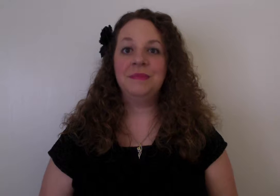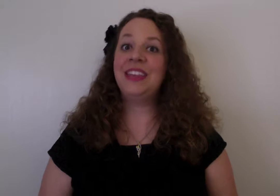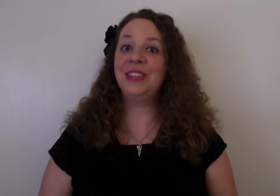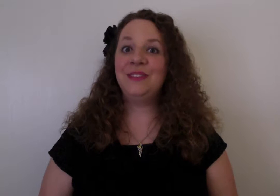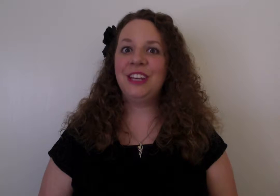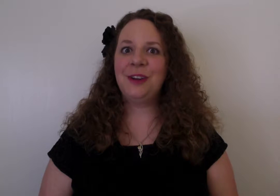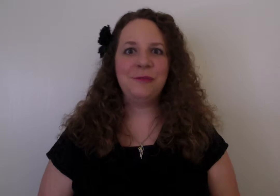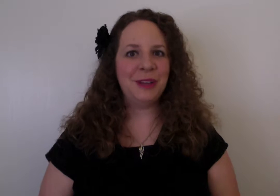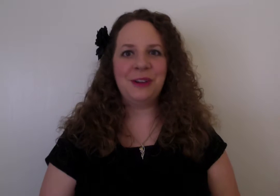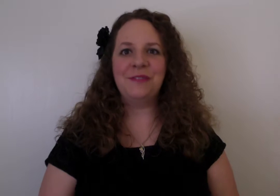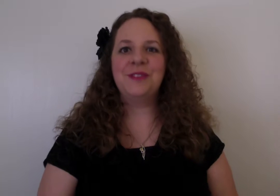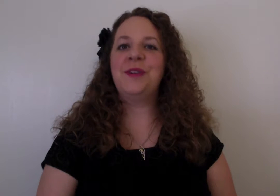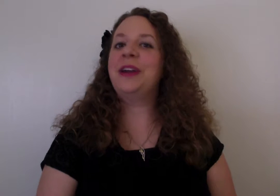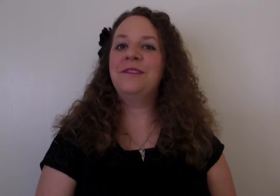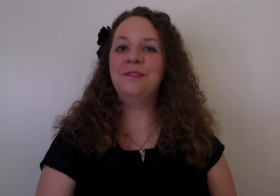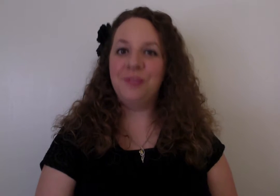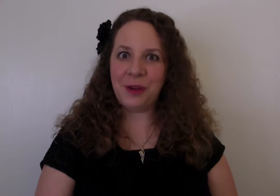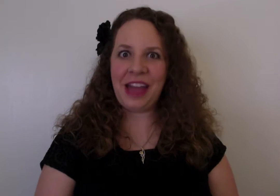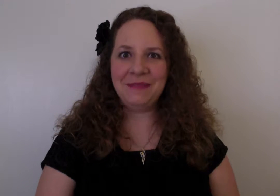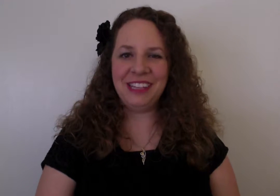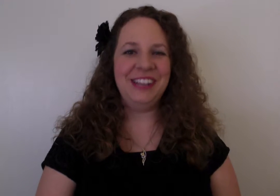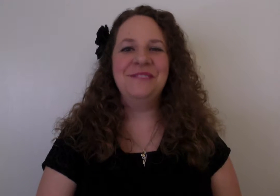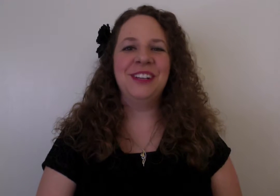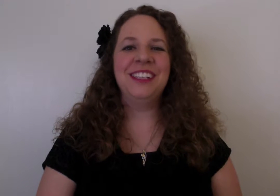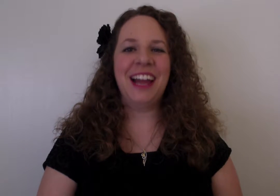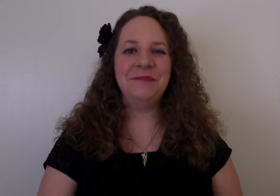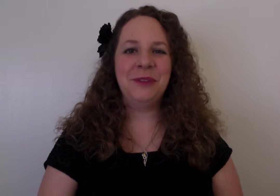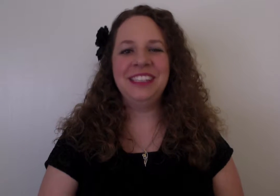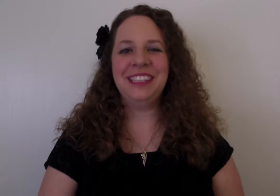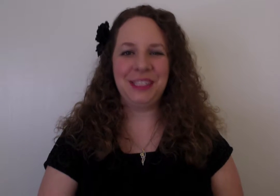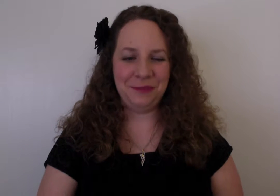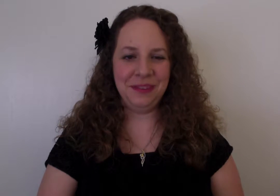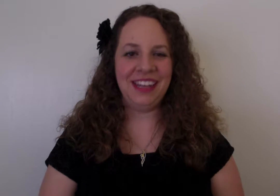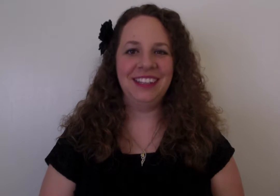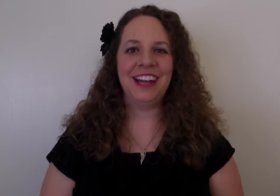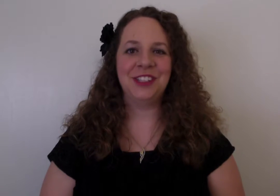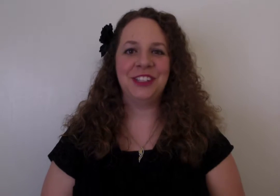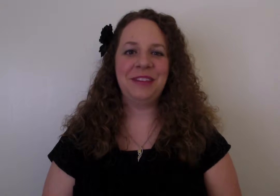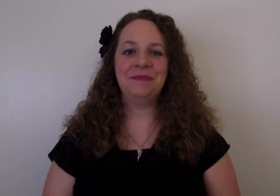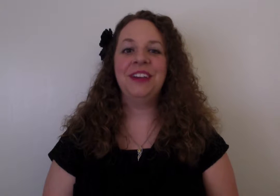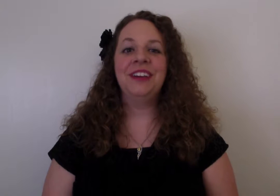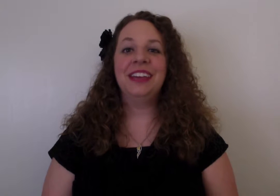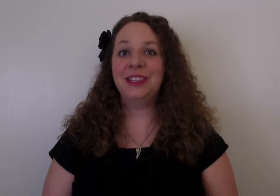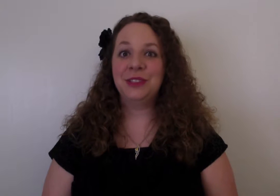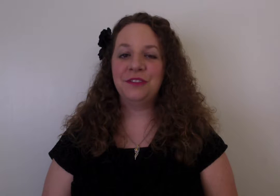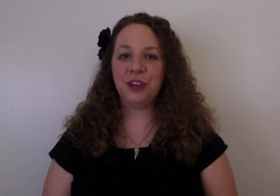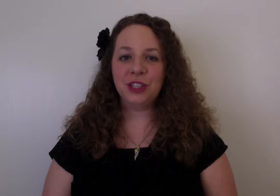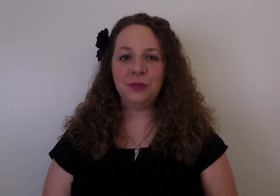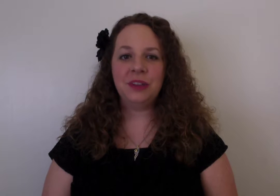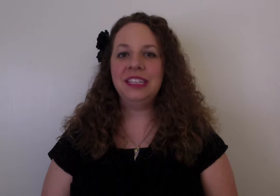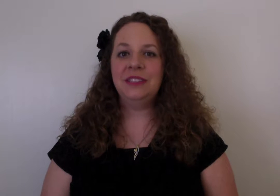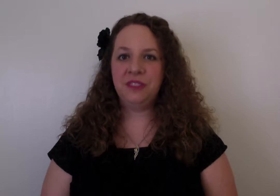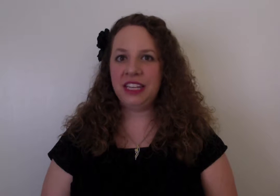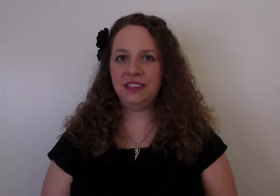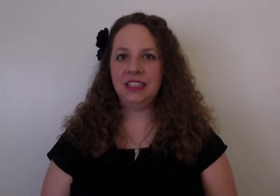In this video, we'll be going over the vocabulary for 9.6 from signing naturally. The first one is fix. This